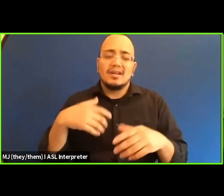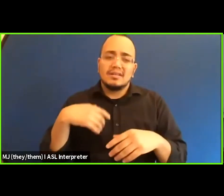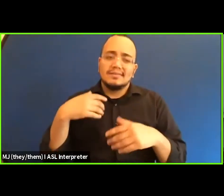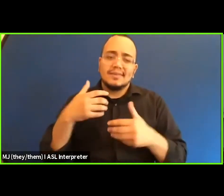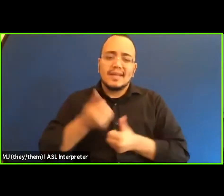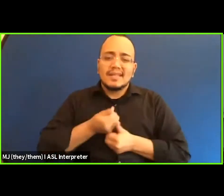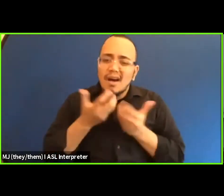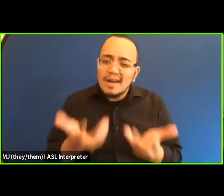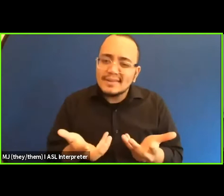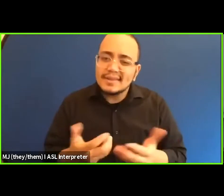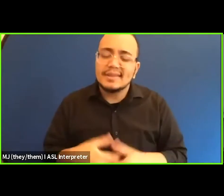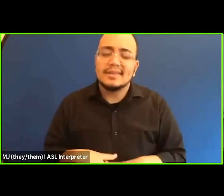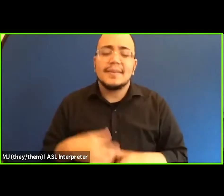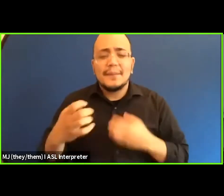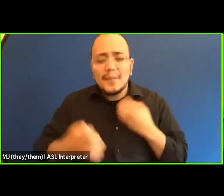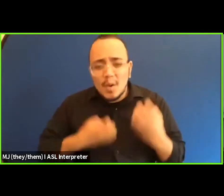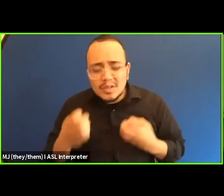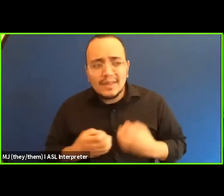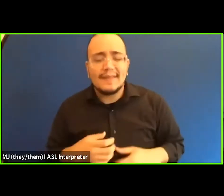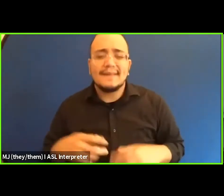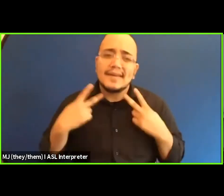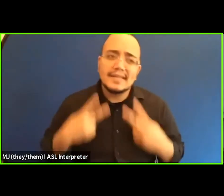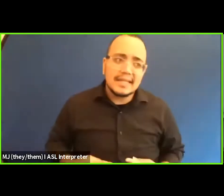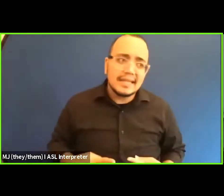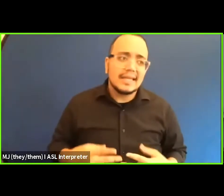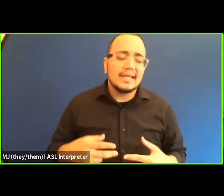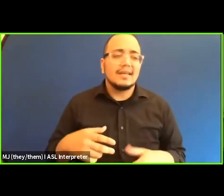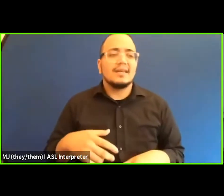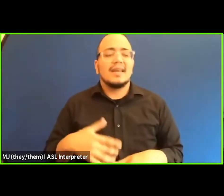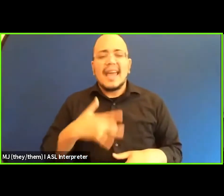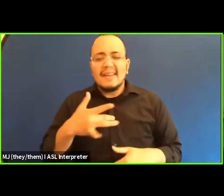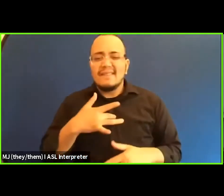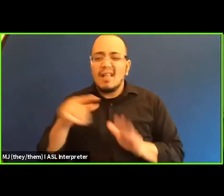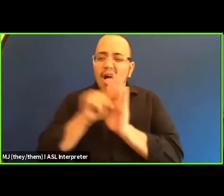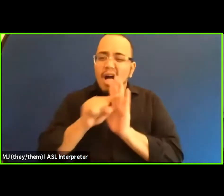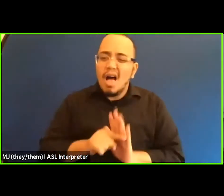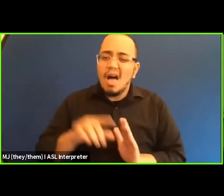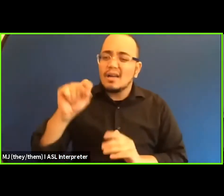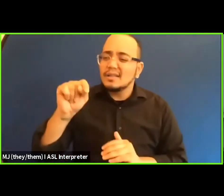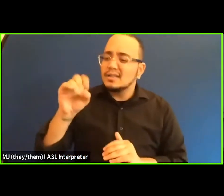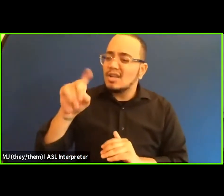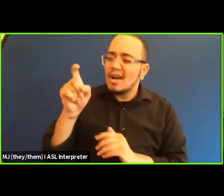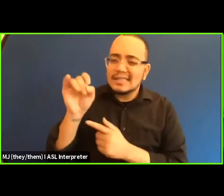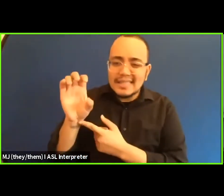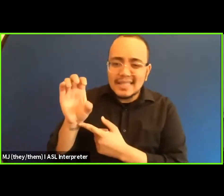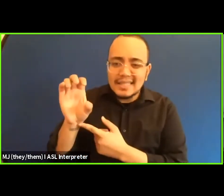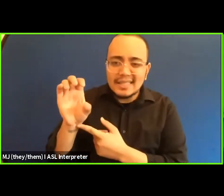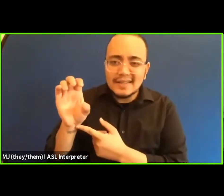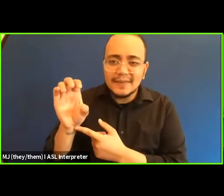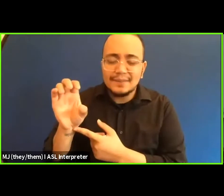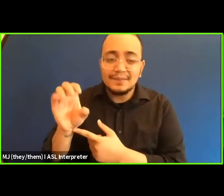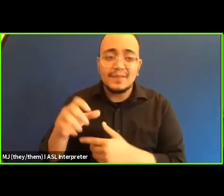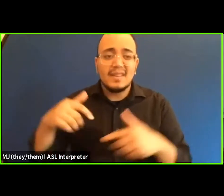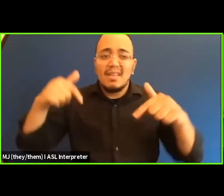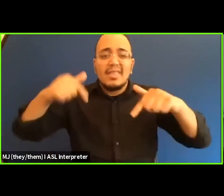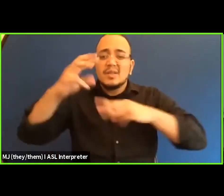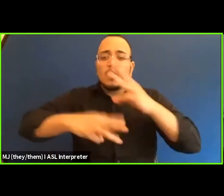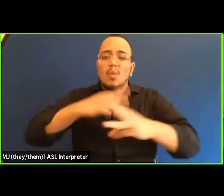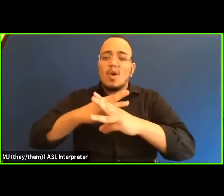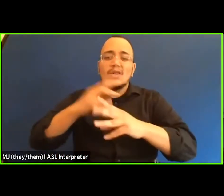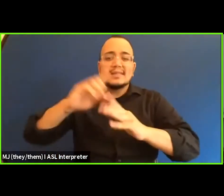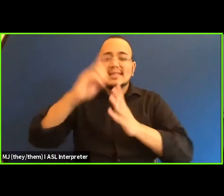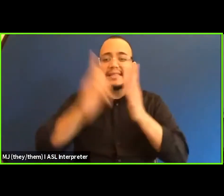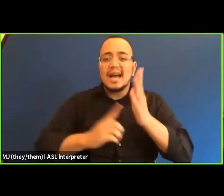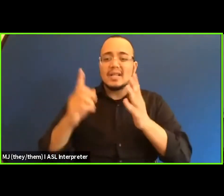let's face it, it can be toxic. This liberatory work in a world that is designed to exclude and to divide can